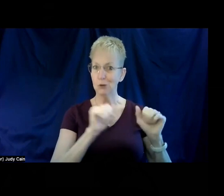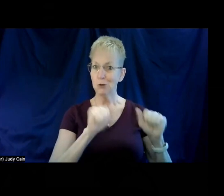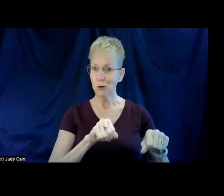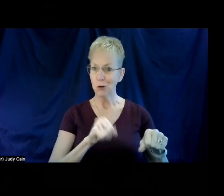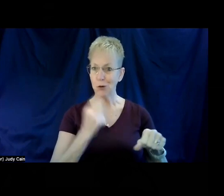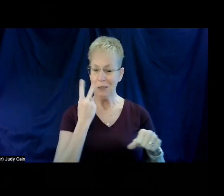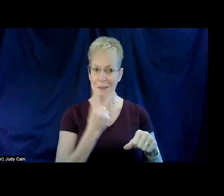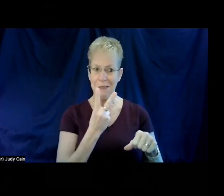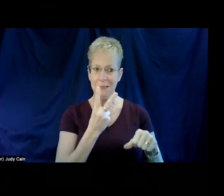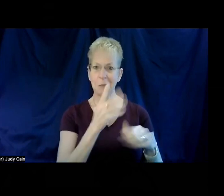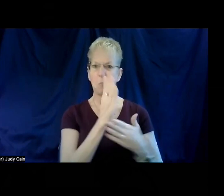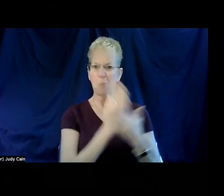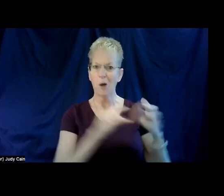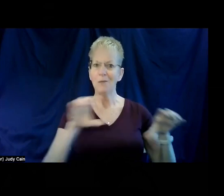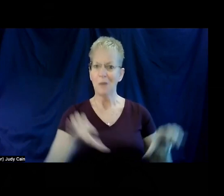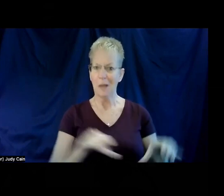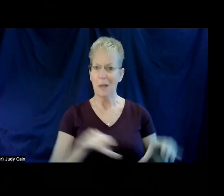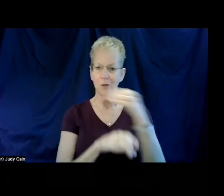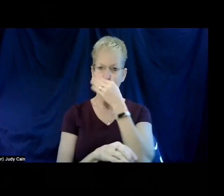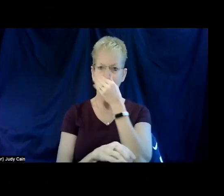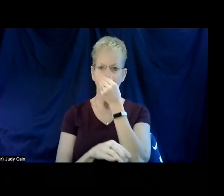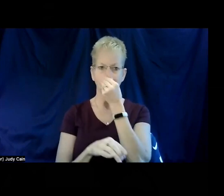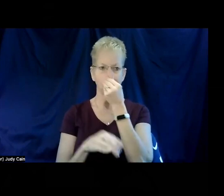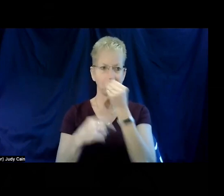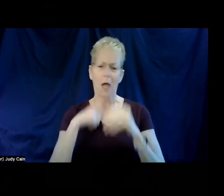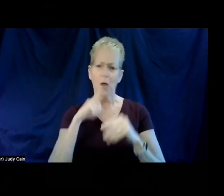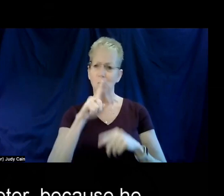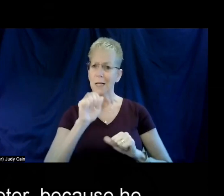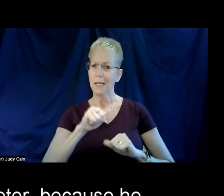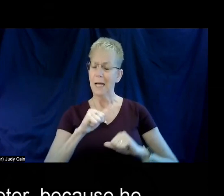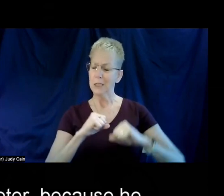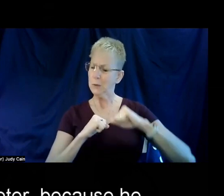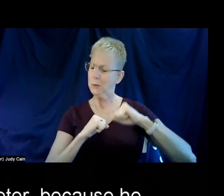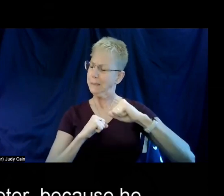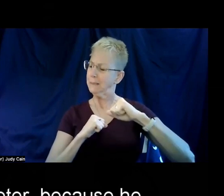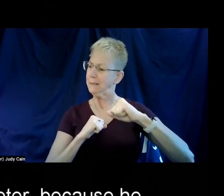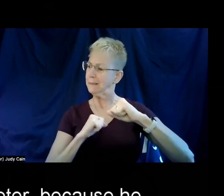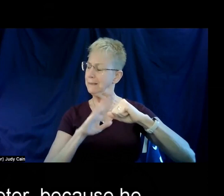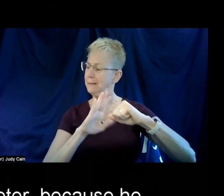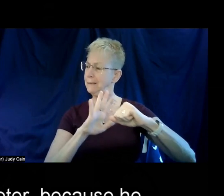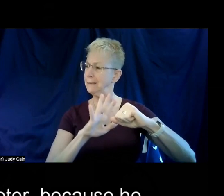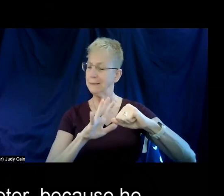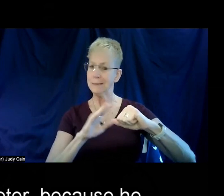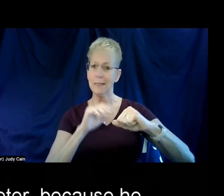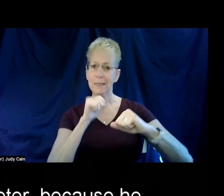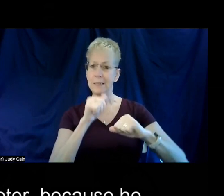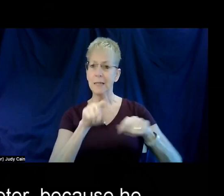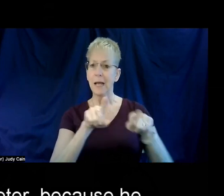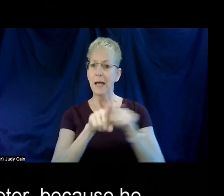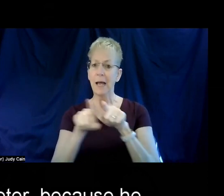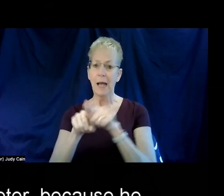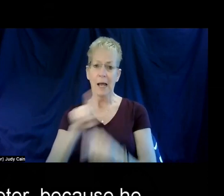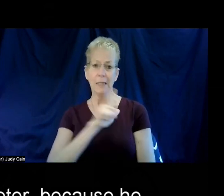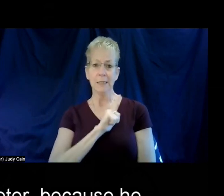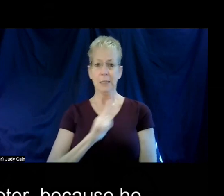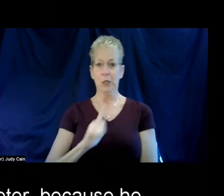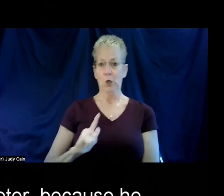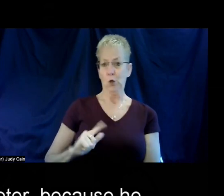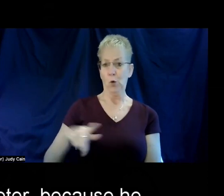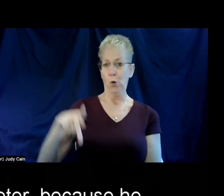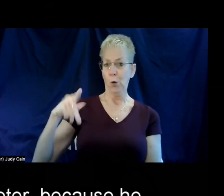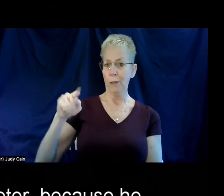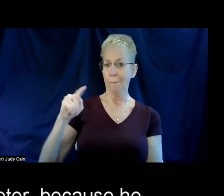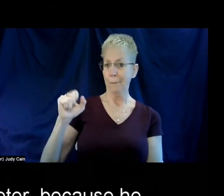of the action. And I really had to resist writing him as Lord Peter, because he was I think